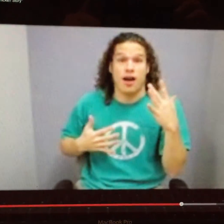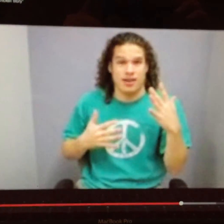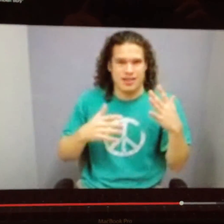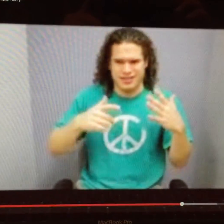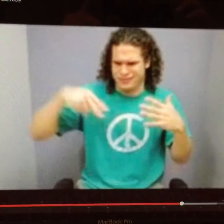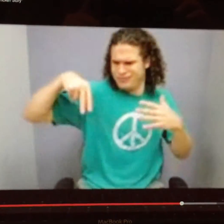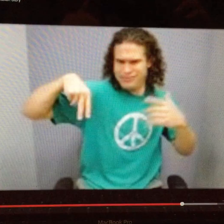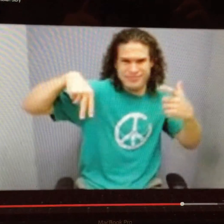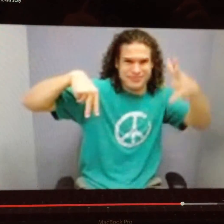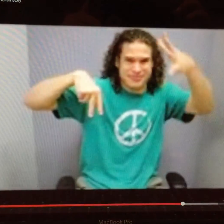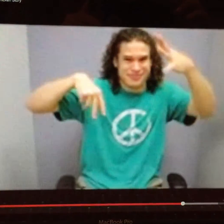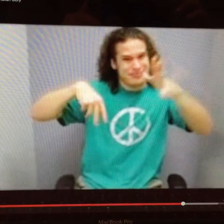her,